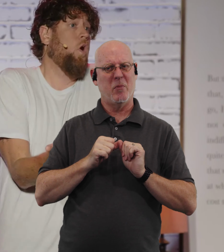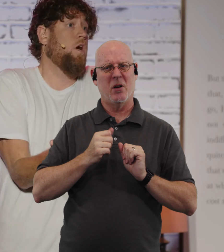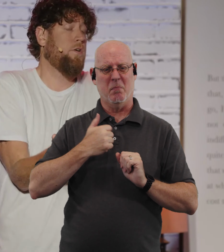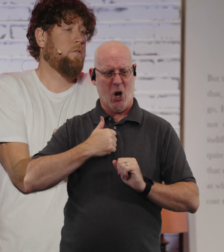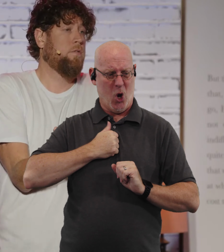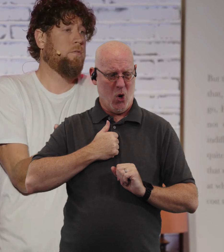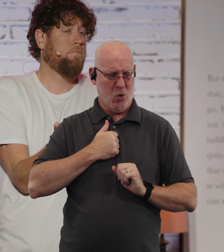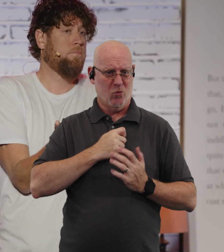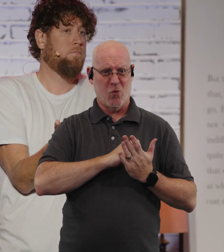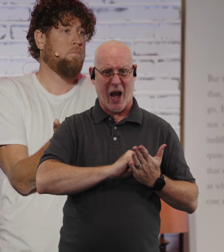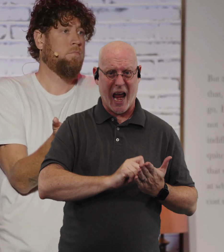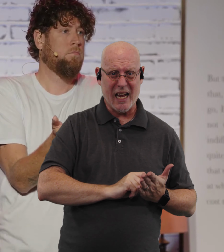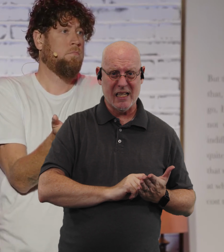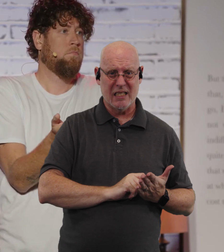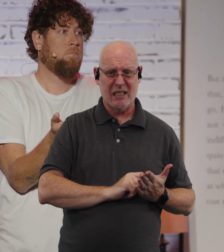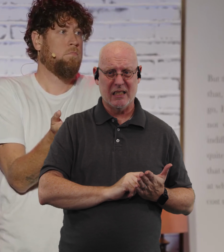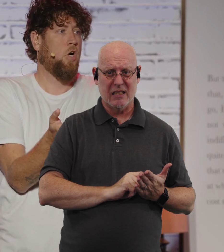my own work.